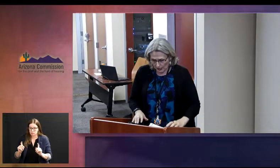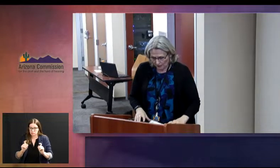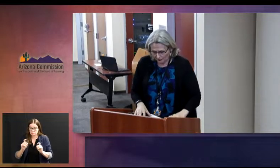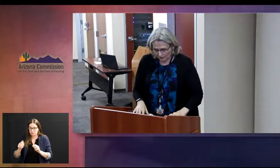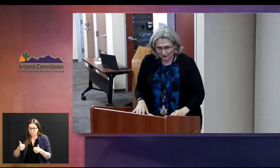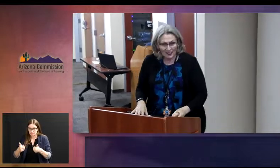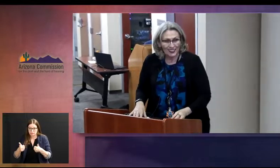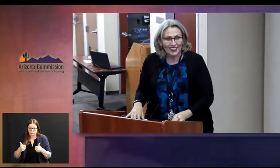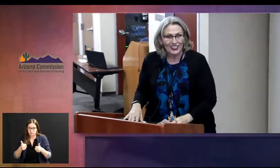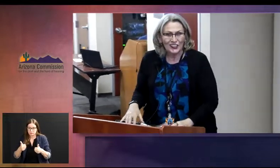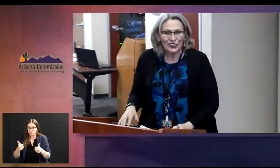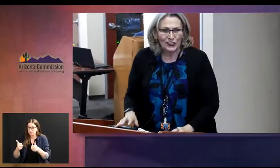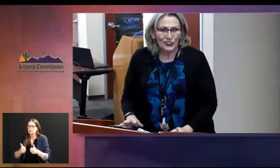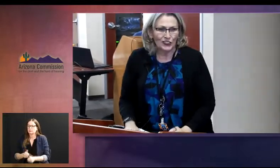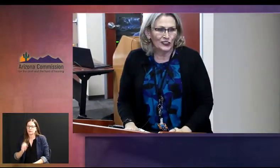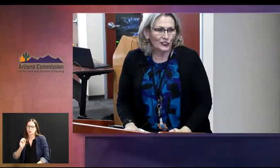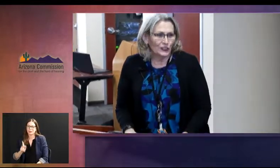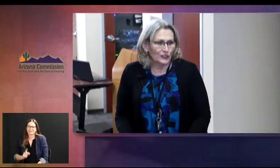Okay.